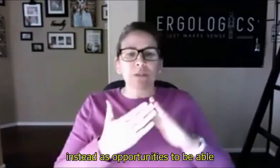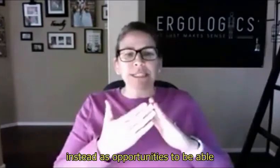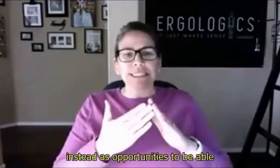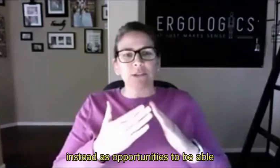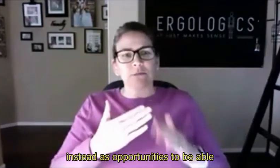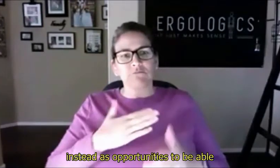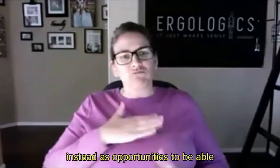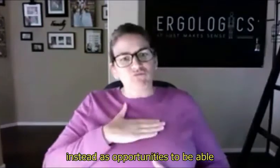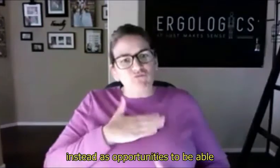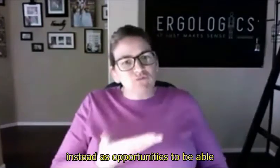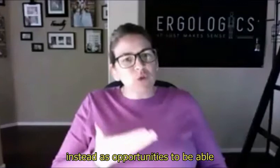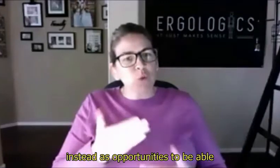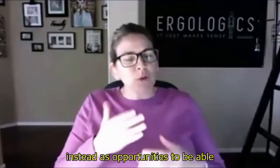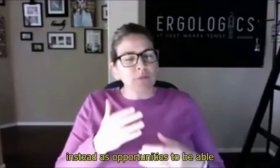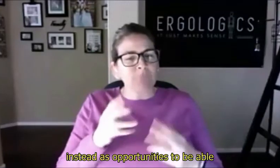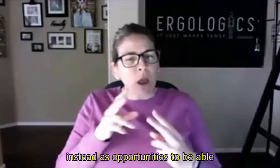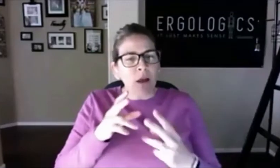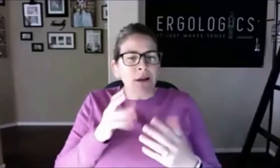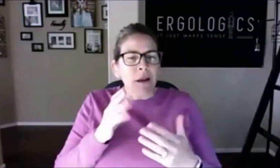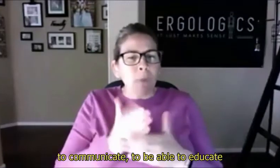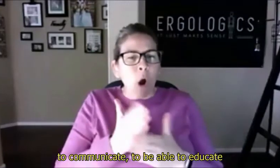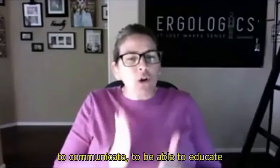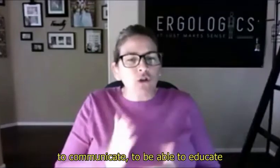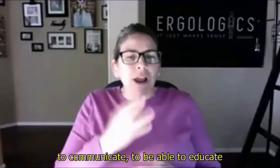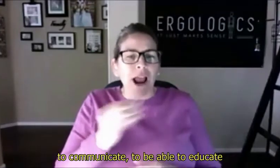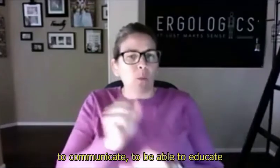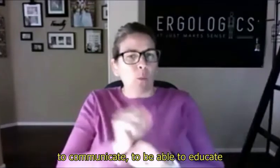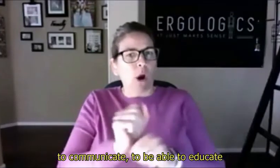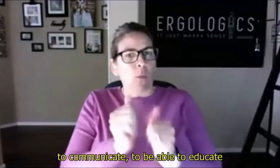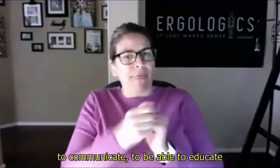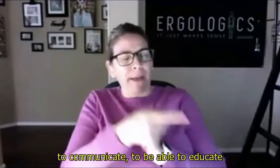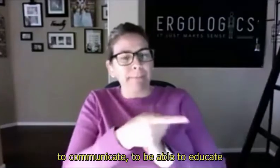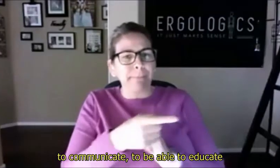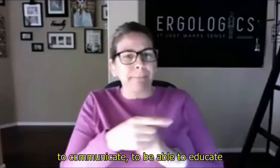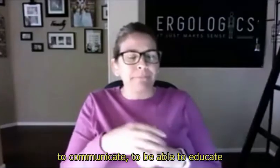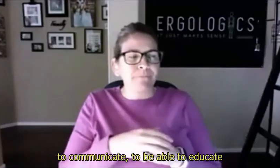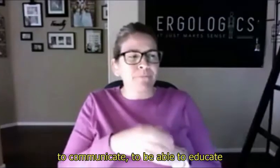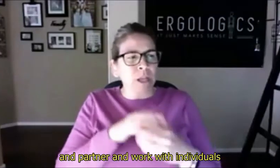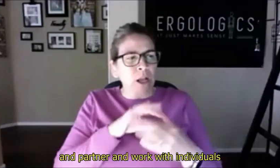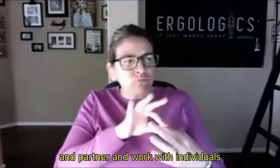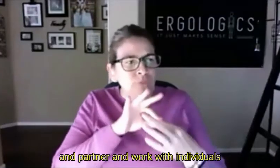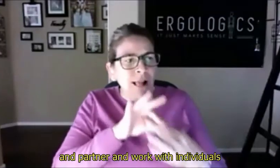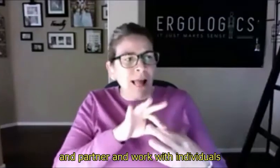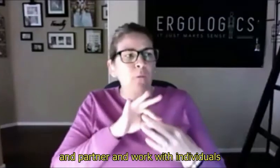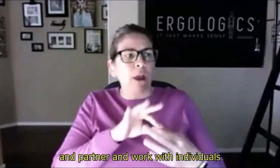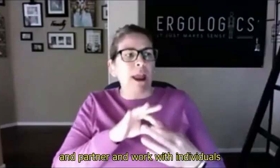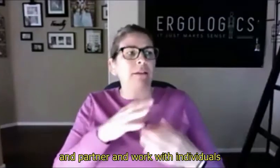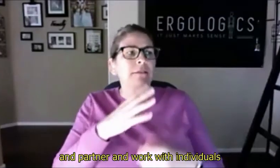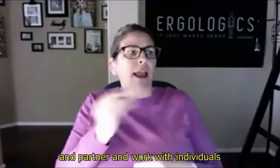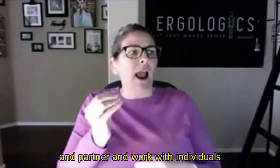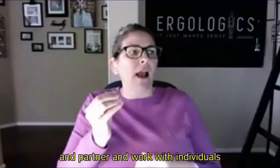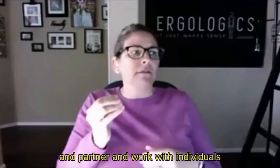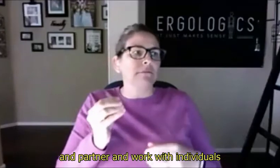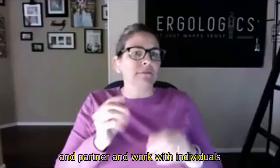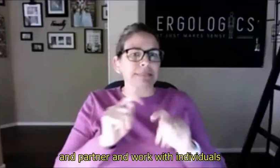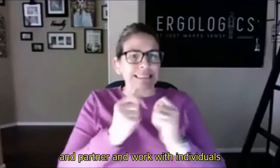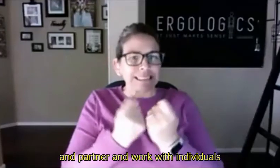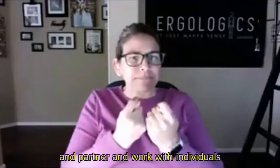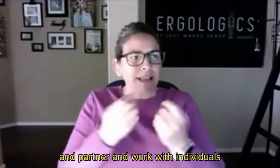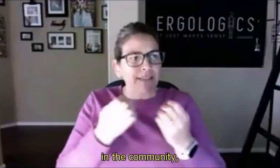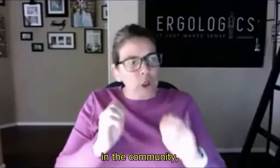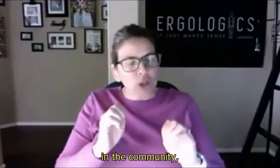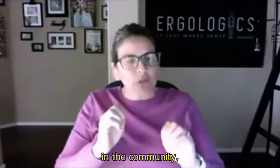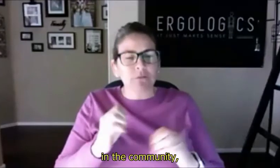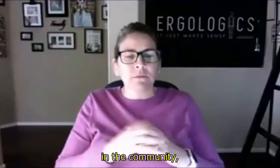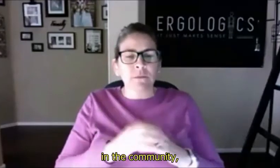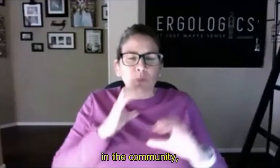barriers instead as opportunities to be able to communicate, to be able to educate and partner and work with